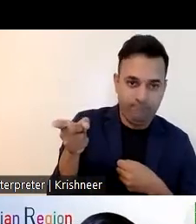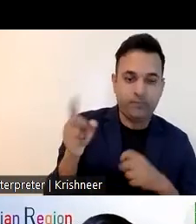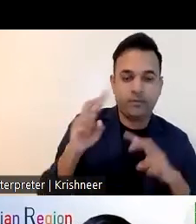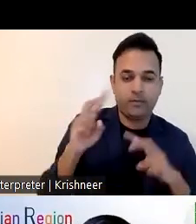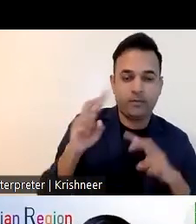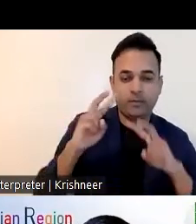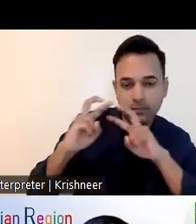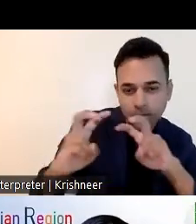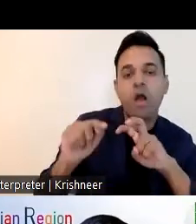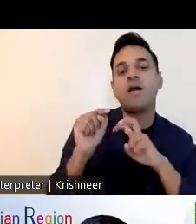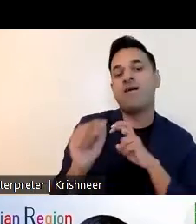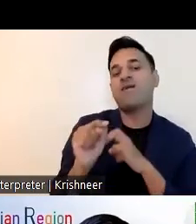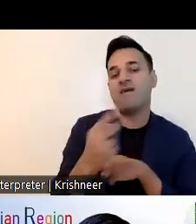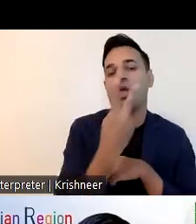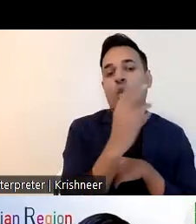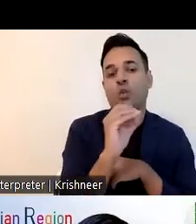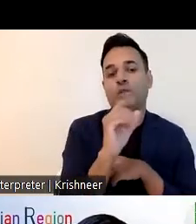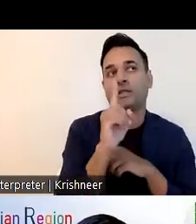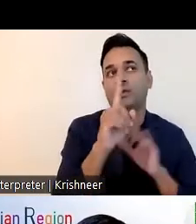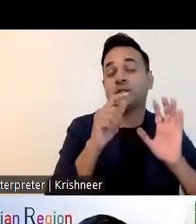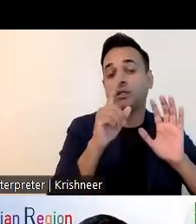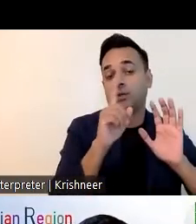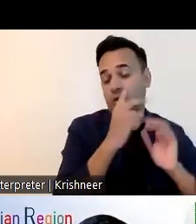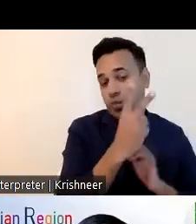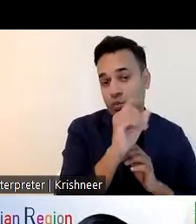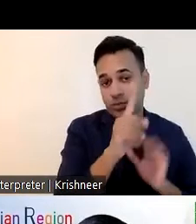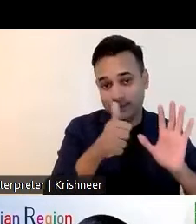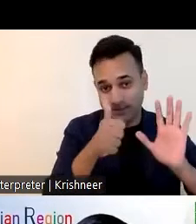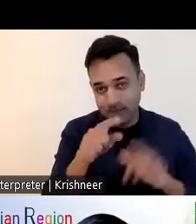employed. And another research showed that